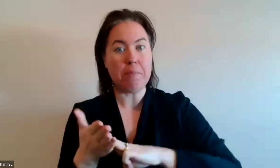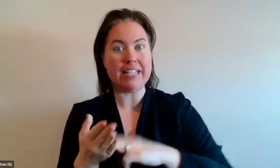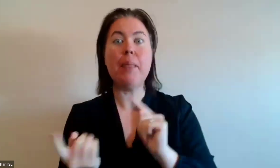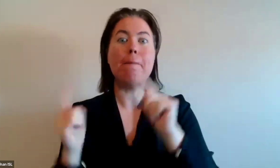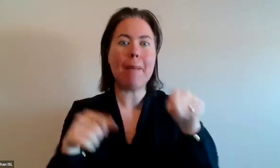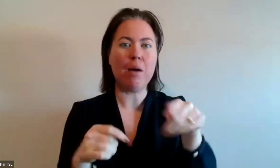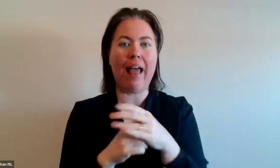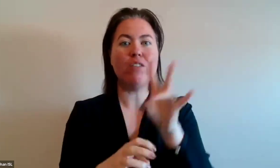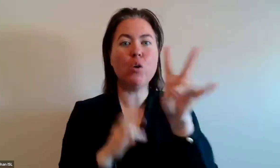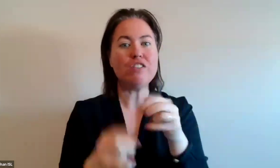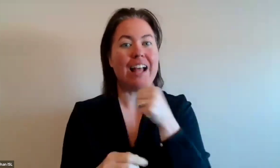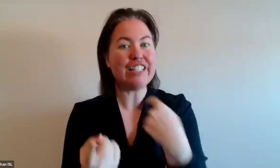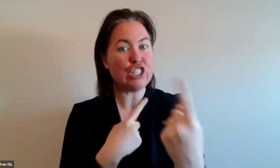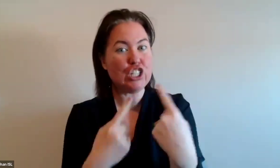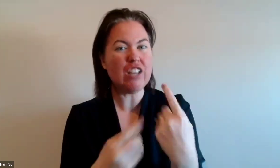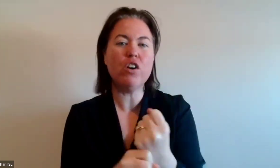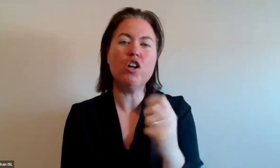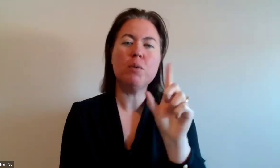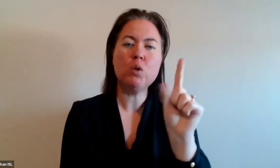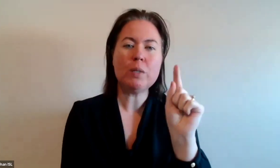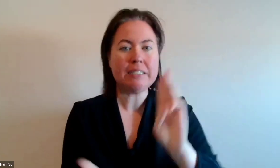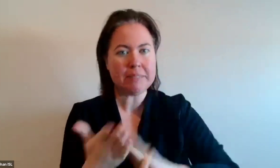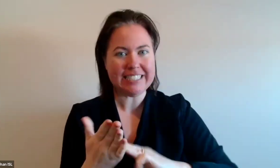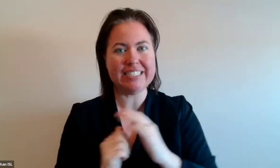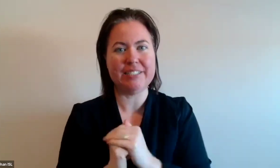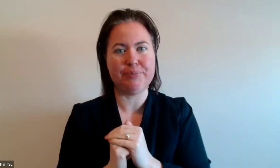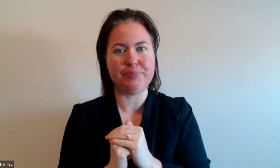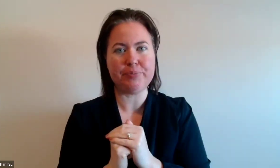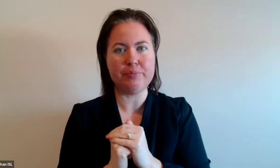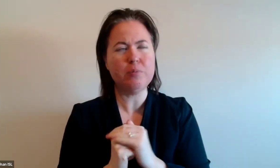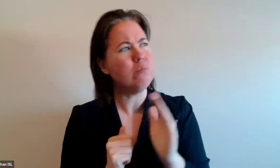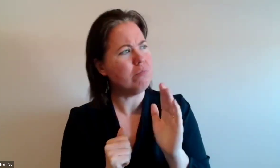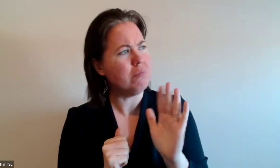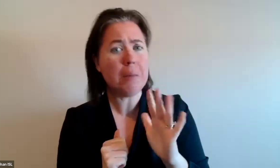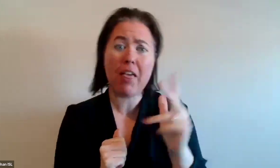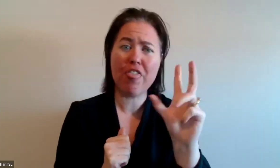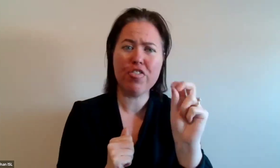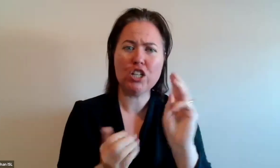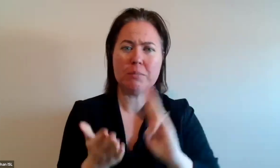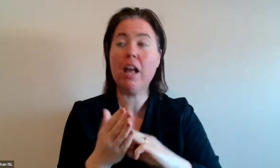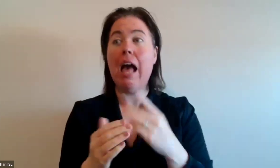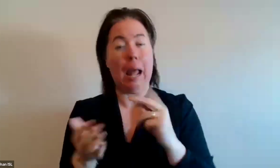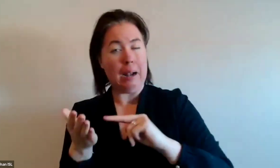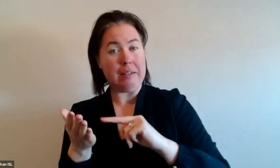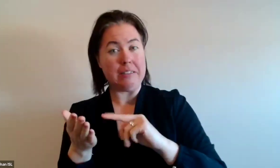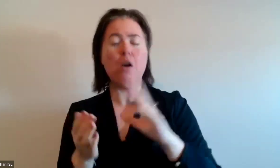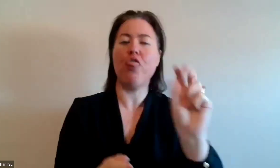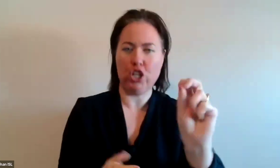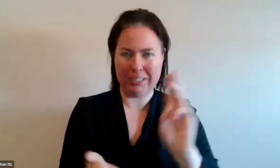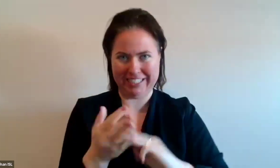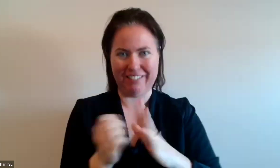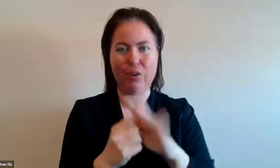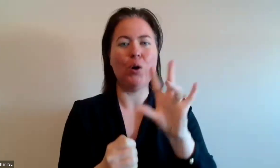a Q&A session for about 20 minutes, or maybe 30 minutes, I think we had said for the Q&A, sorry.